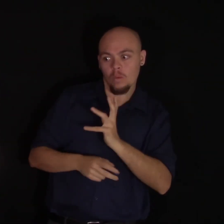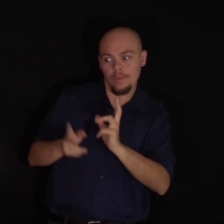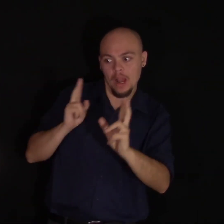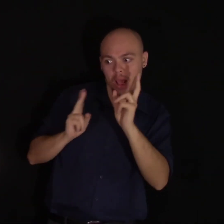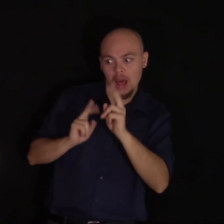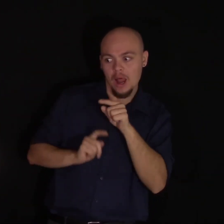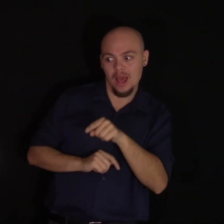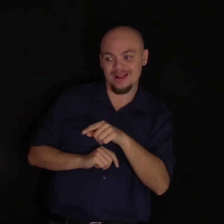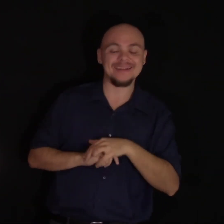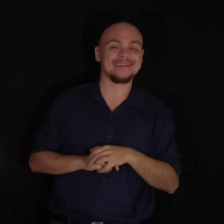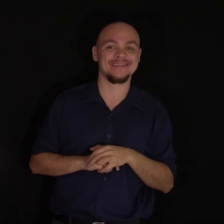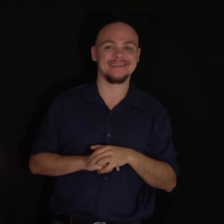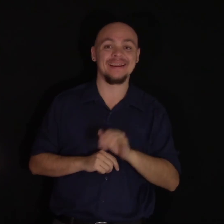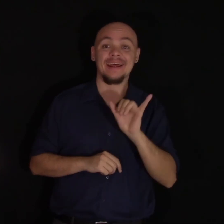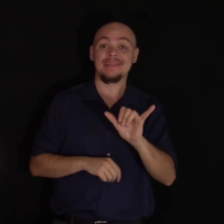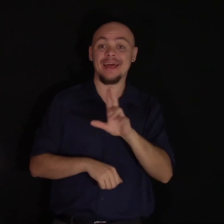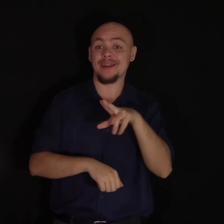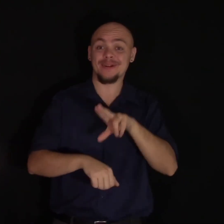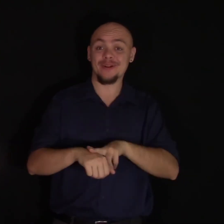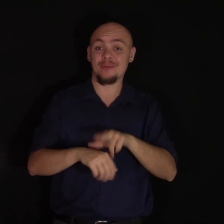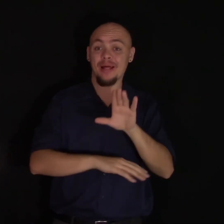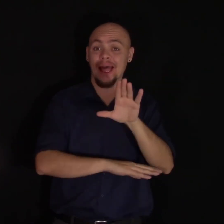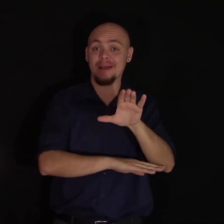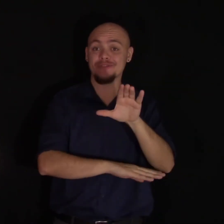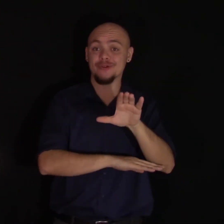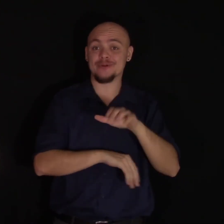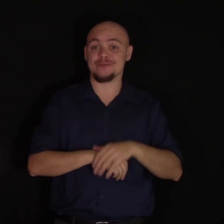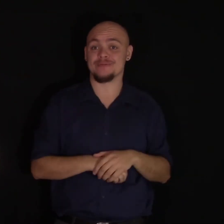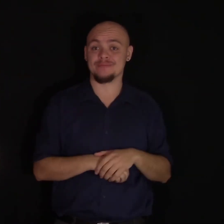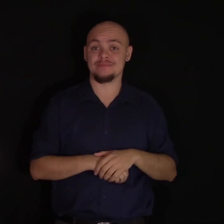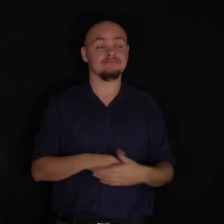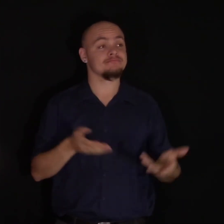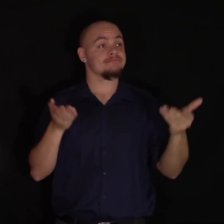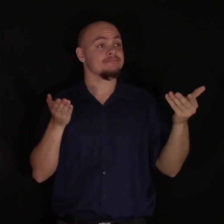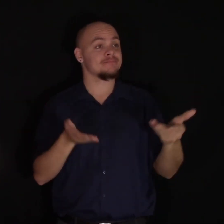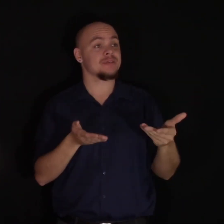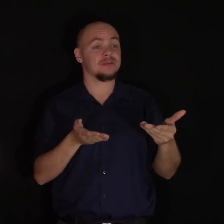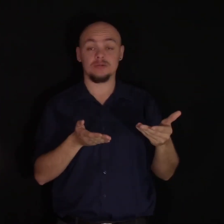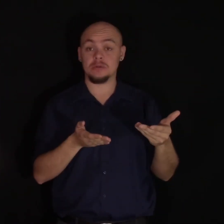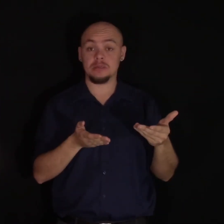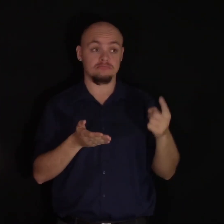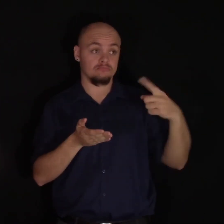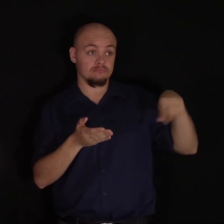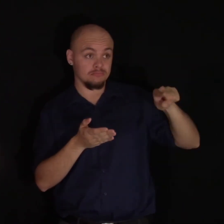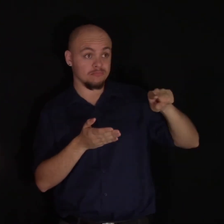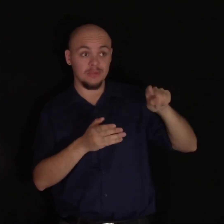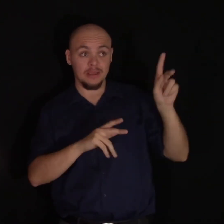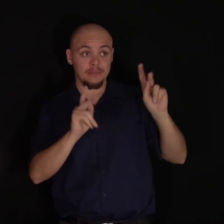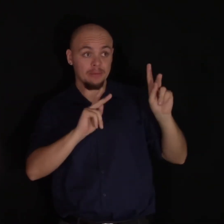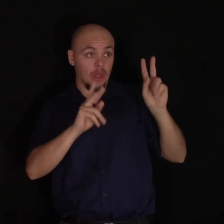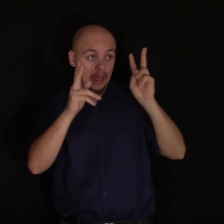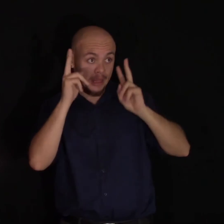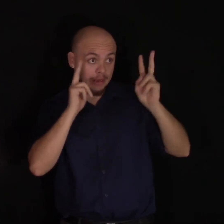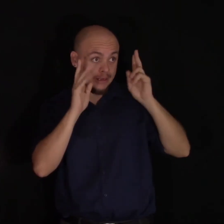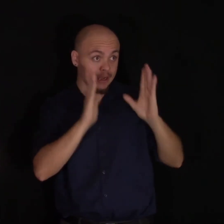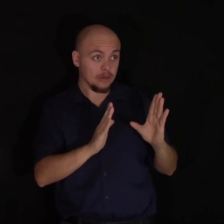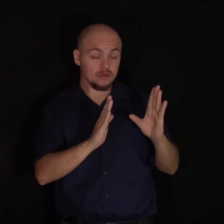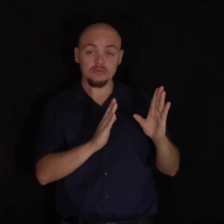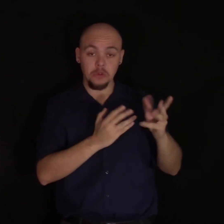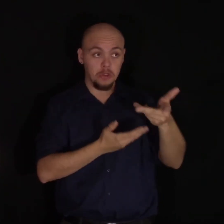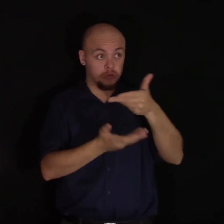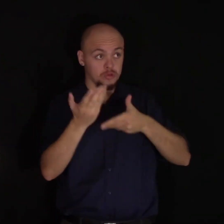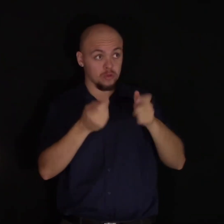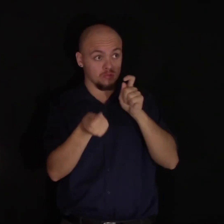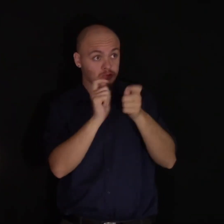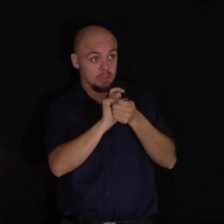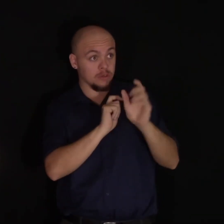And in that ordinary afternoon, I had the chance to introduce an entire beauty salon to the social changes that were happening in their